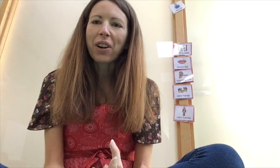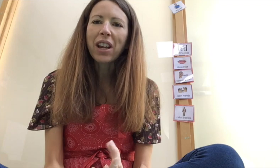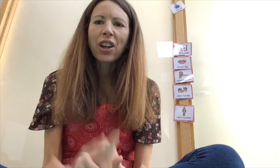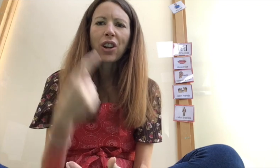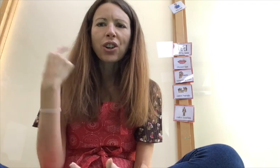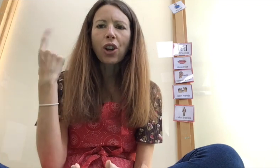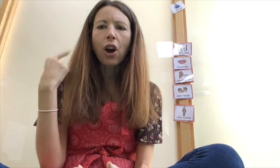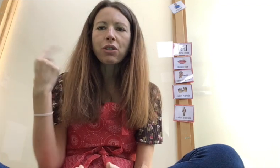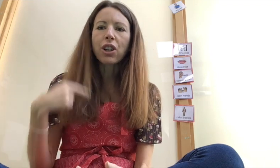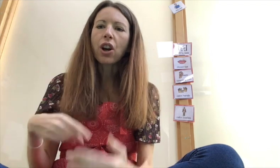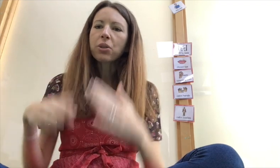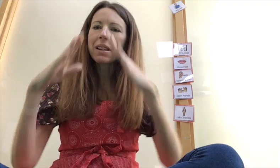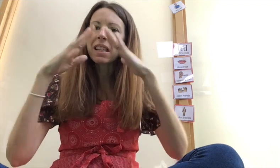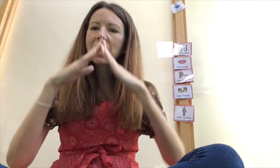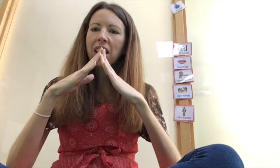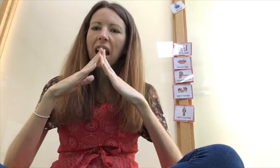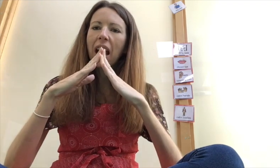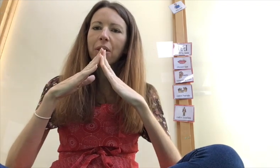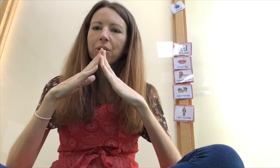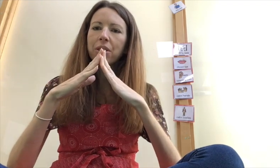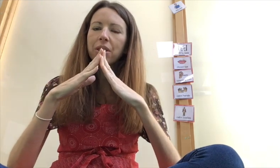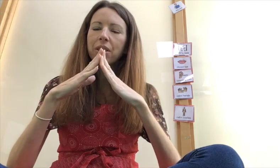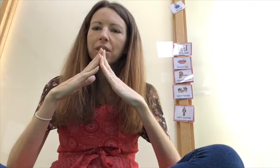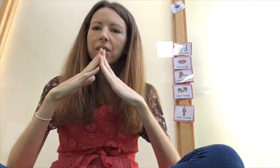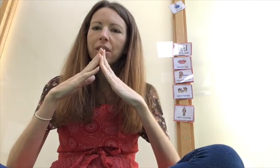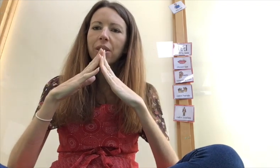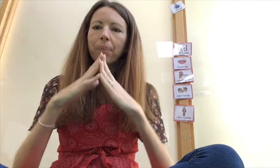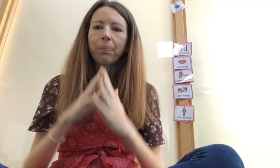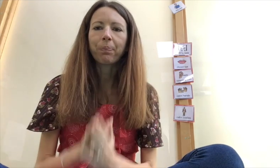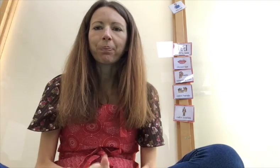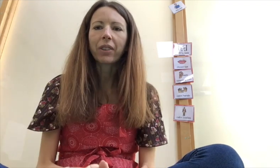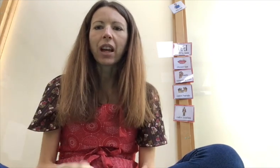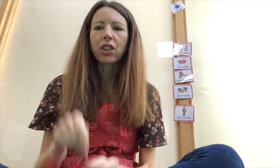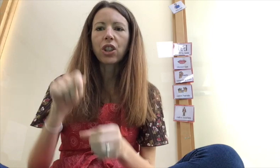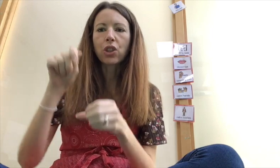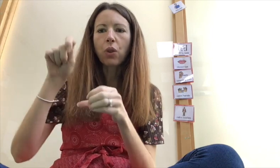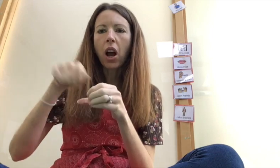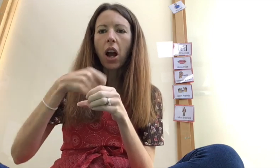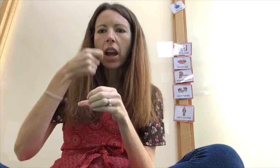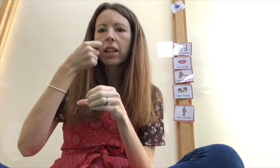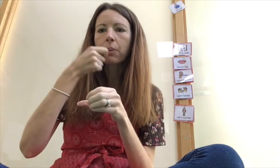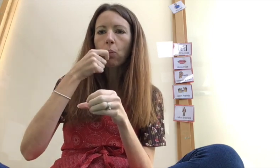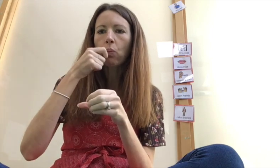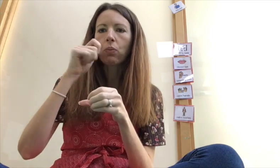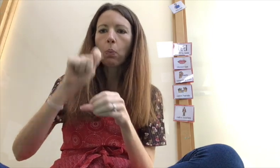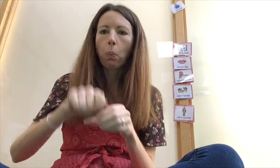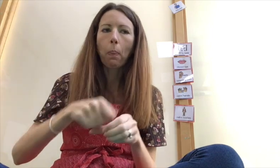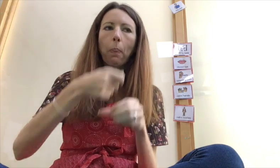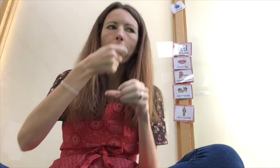story. Goldilocks went into the house and she tried